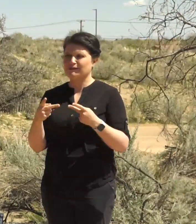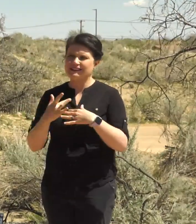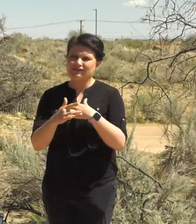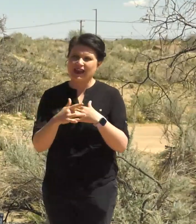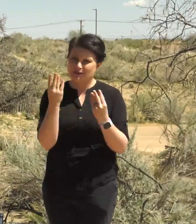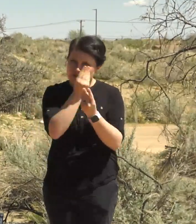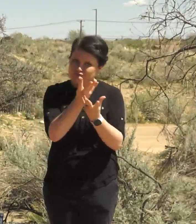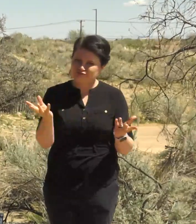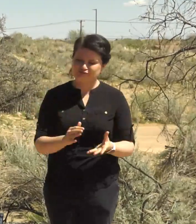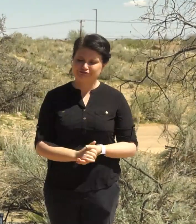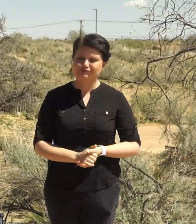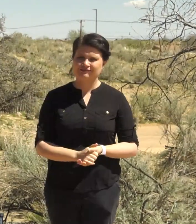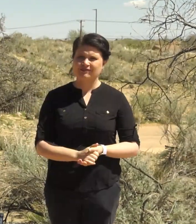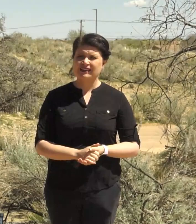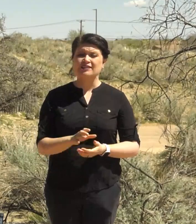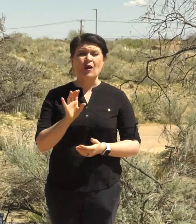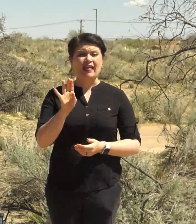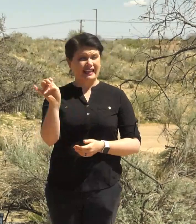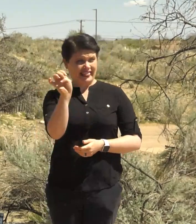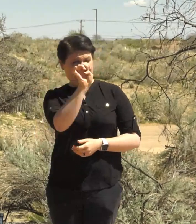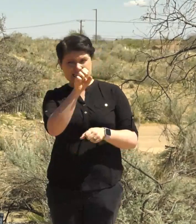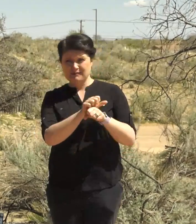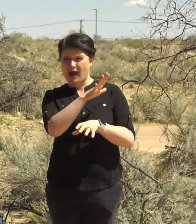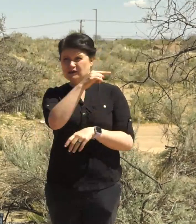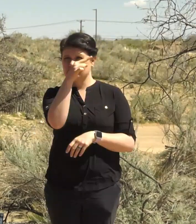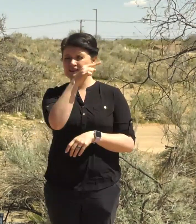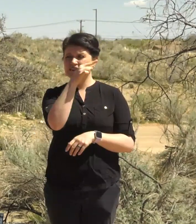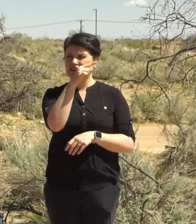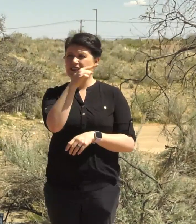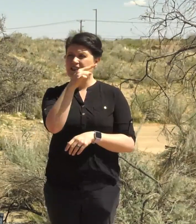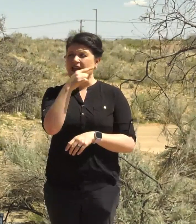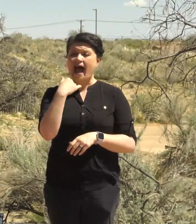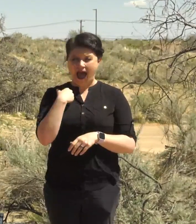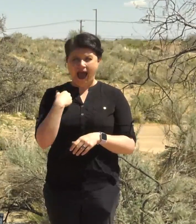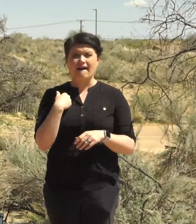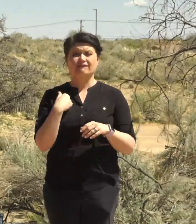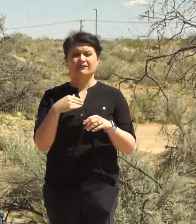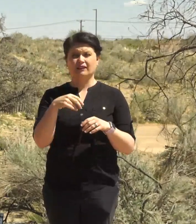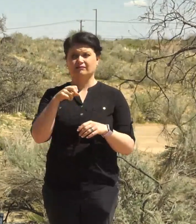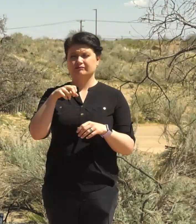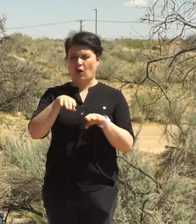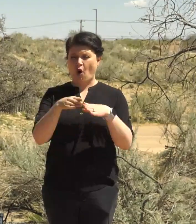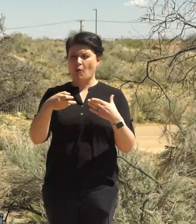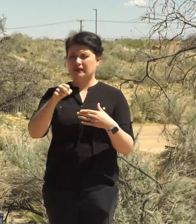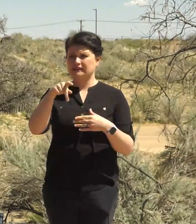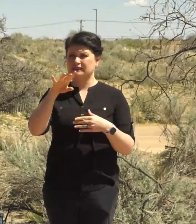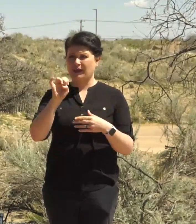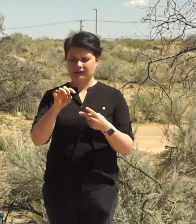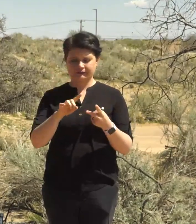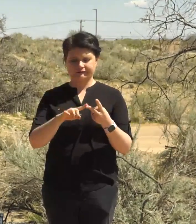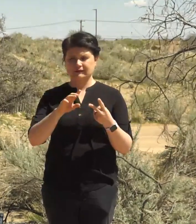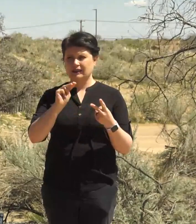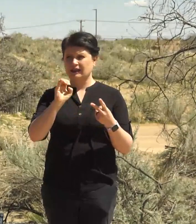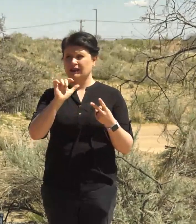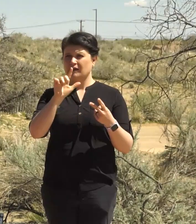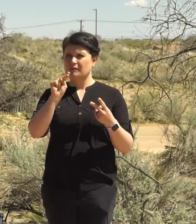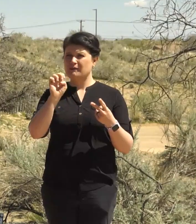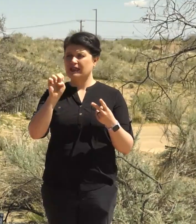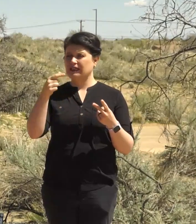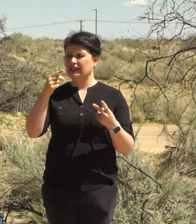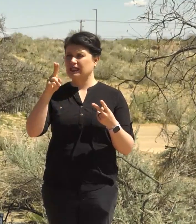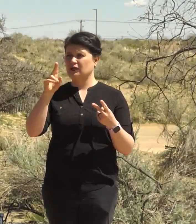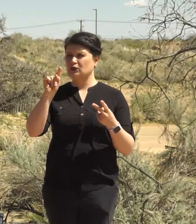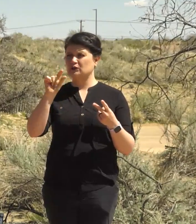highlight a couple of them. There's some in the East Mountains, believe it or not, that the city runs. Milne Gutierrez Canyon in the East Mountains